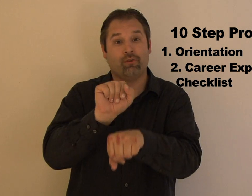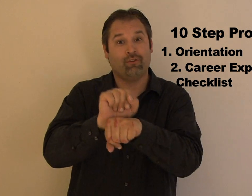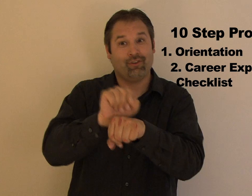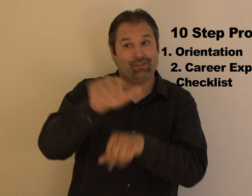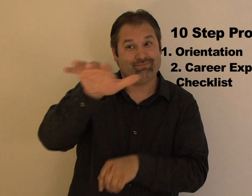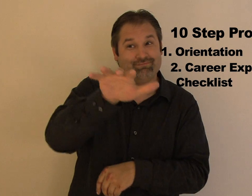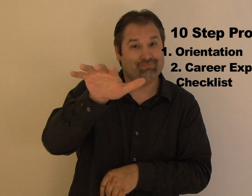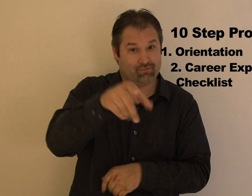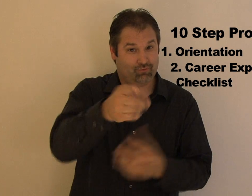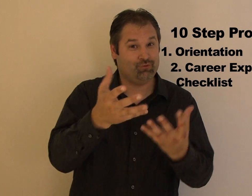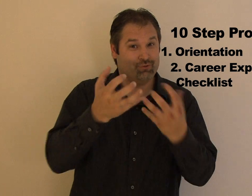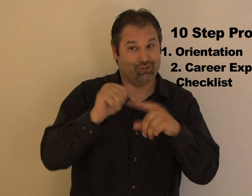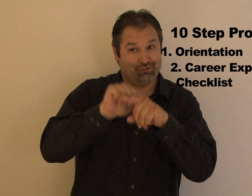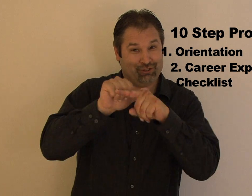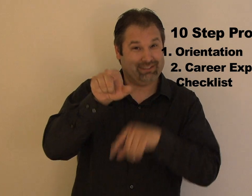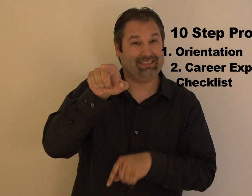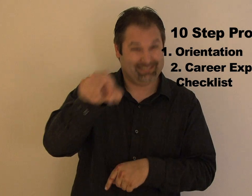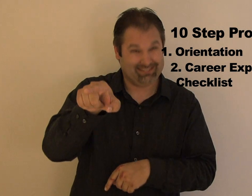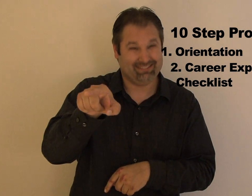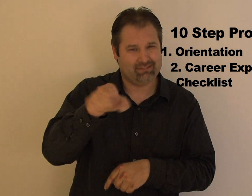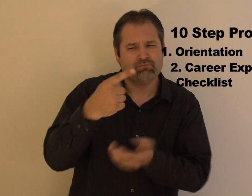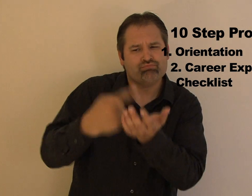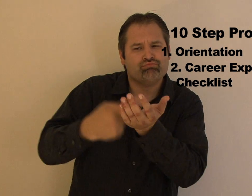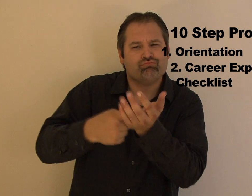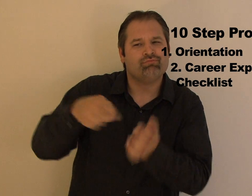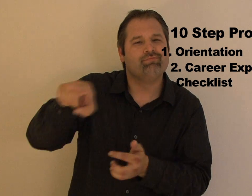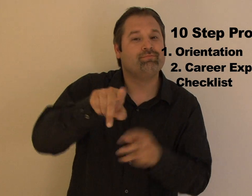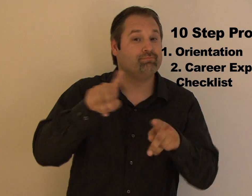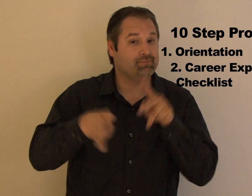And talking with people who are currently in the field that you are interested in pursuing.